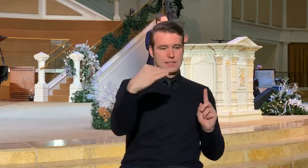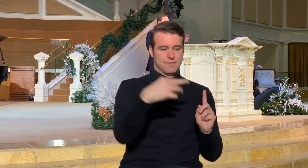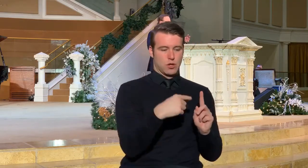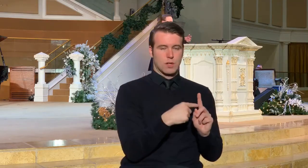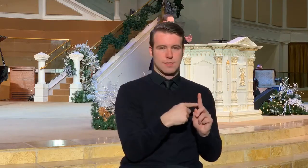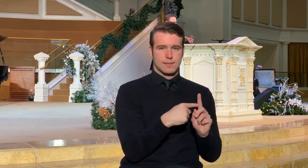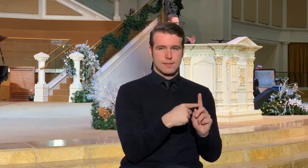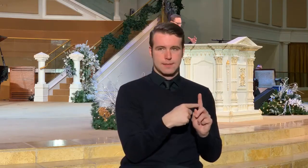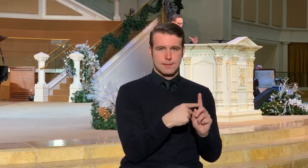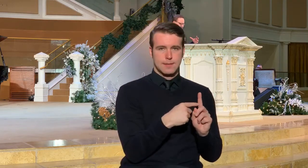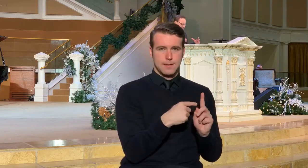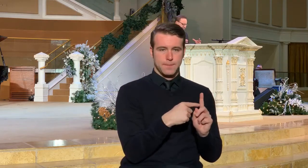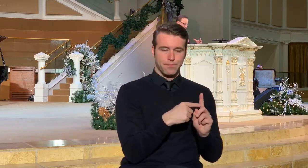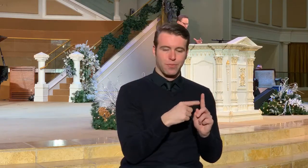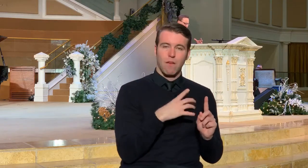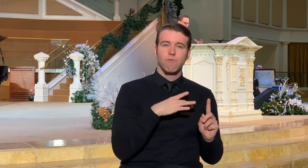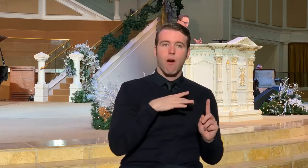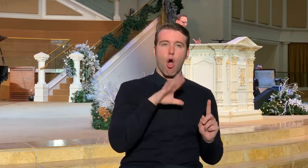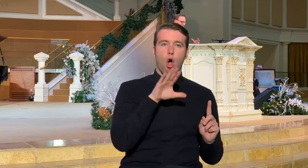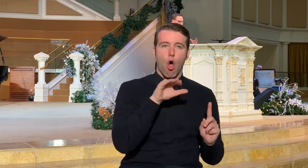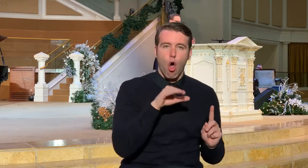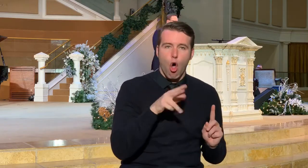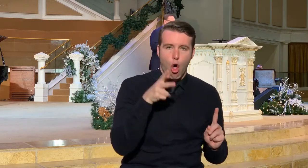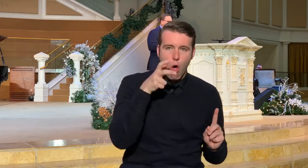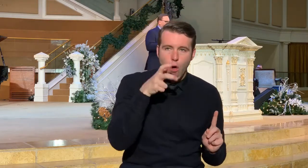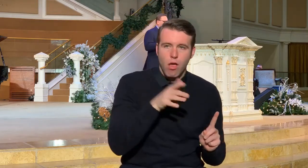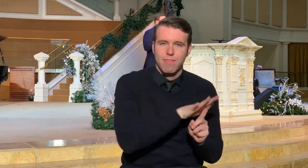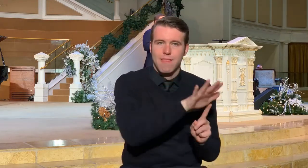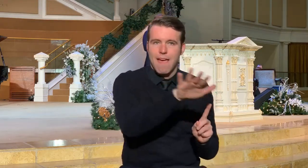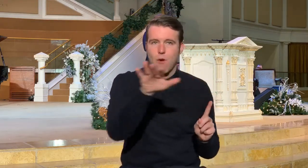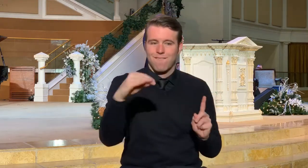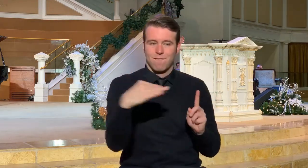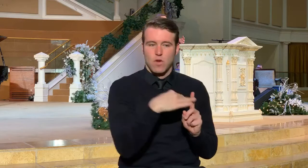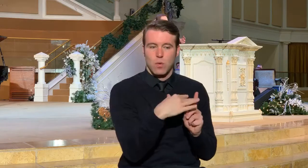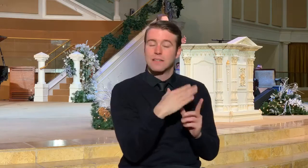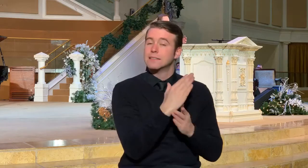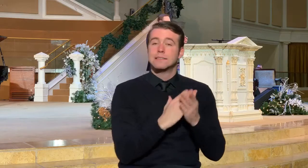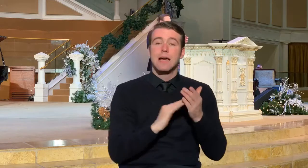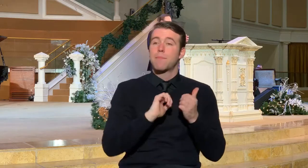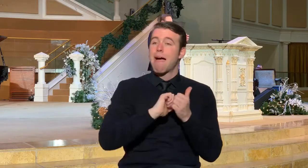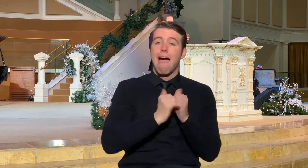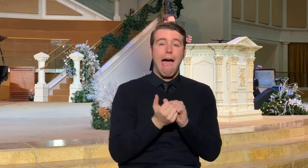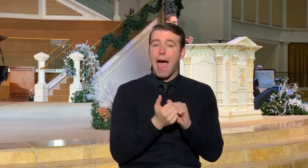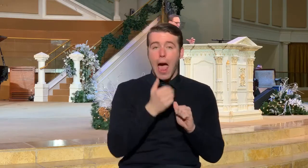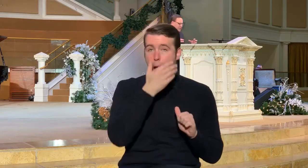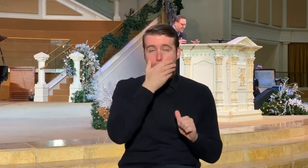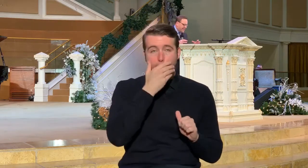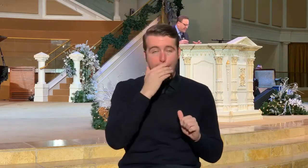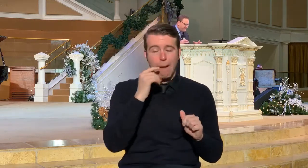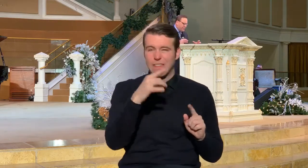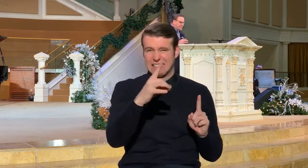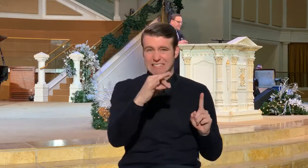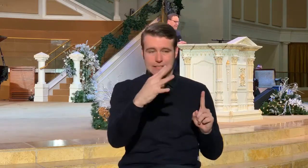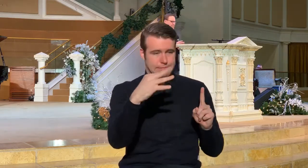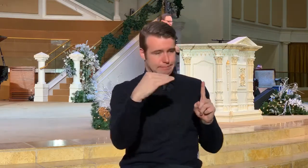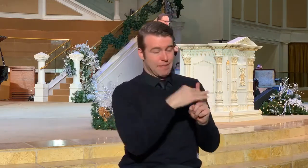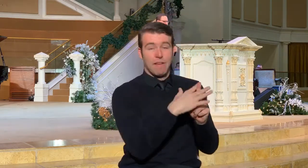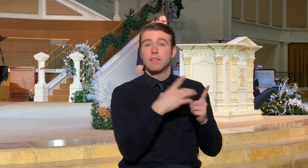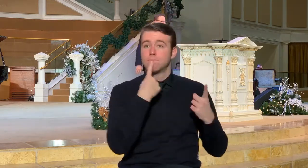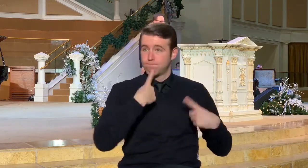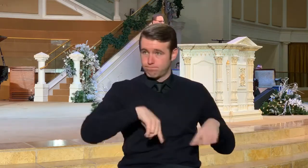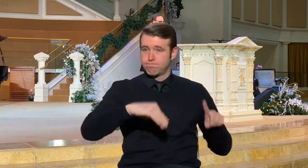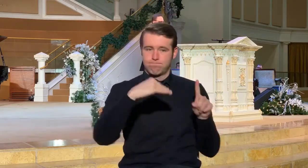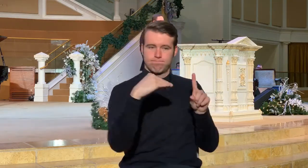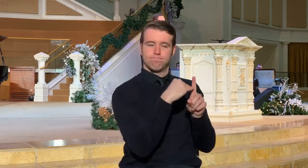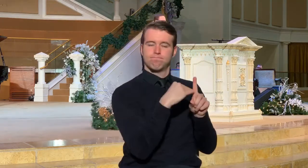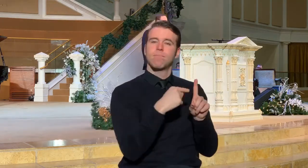their influence on this particular young lion. And somehow they laid their claws and influence into this